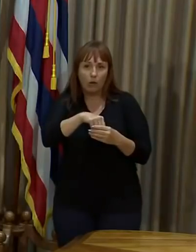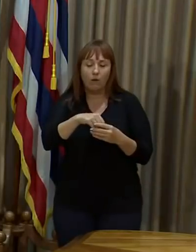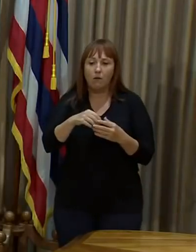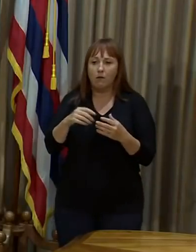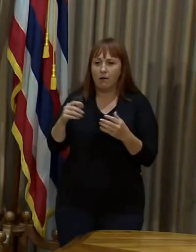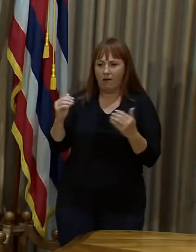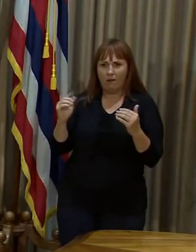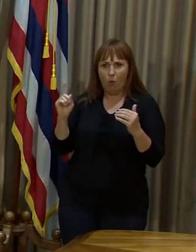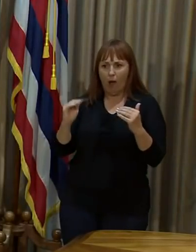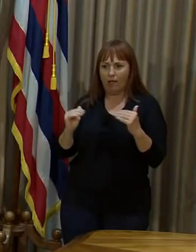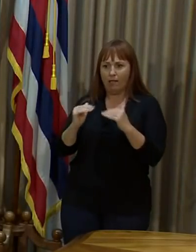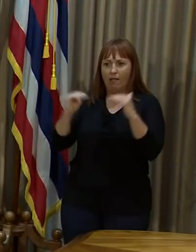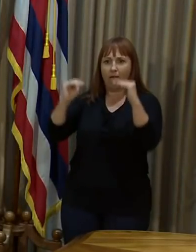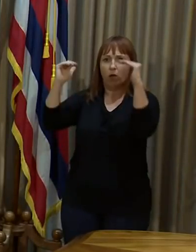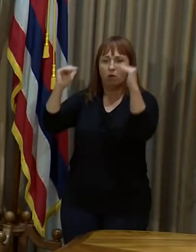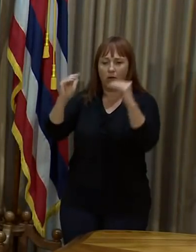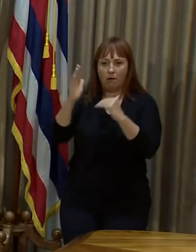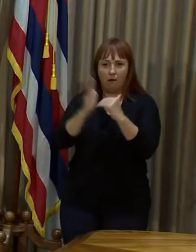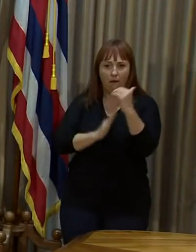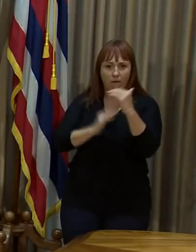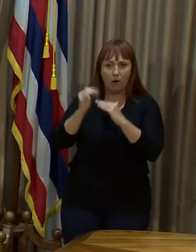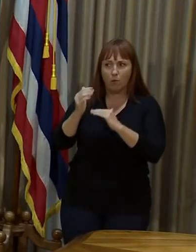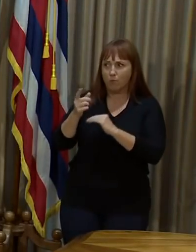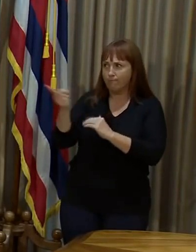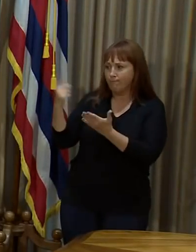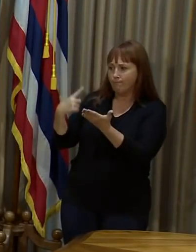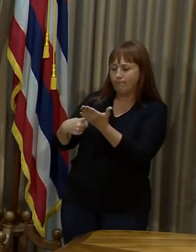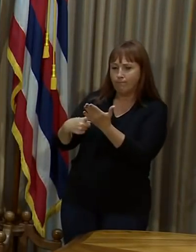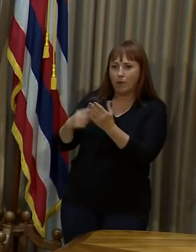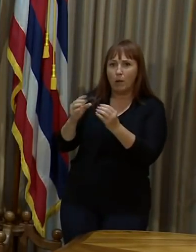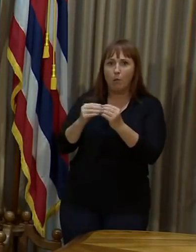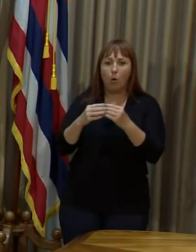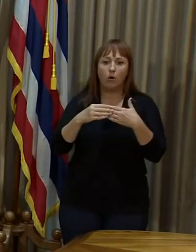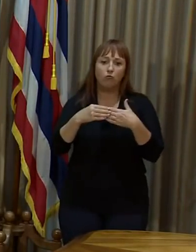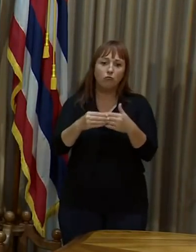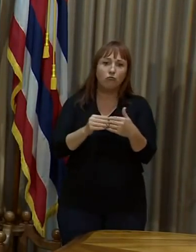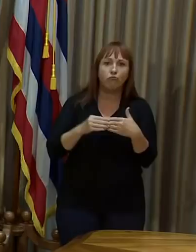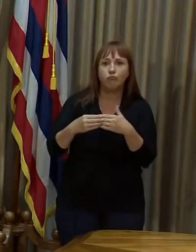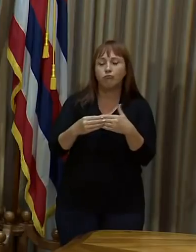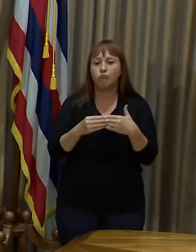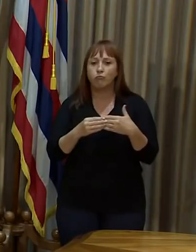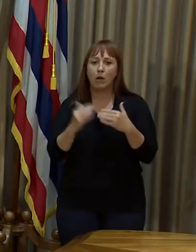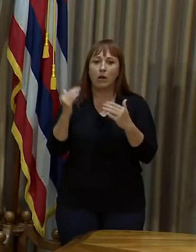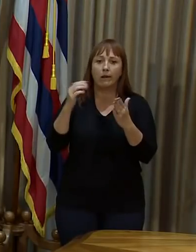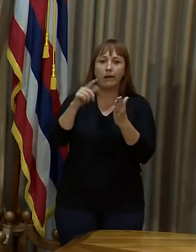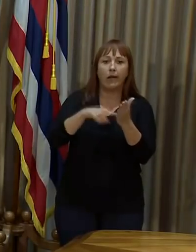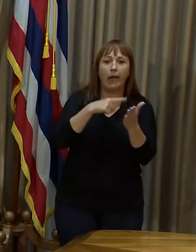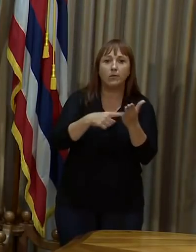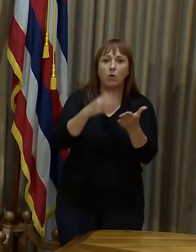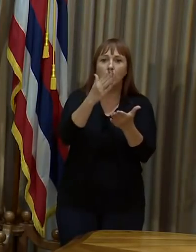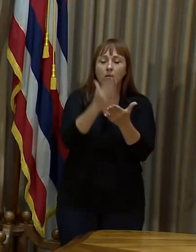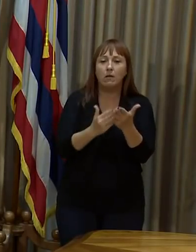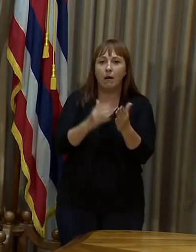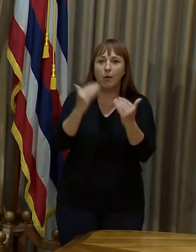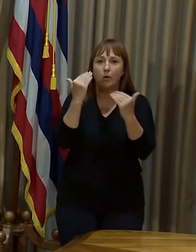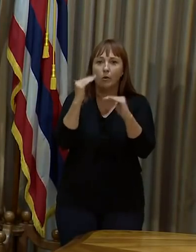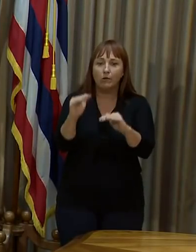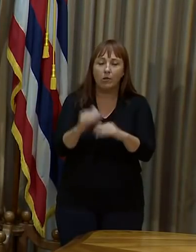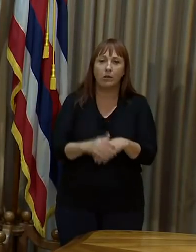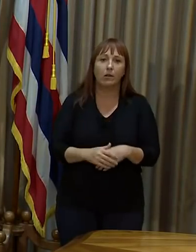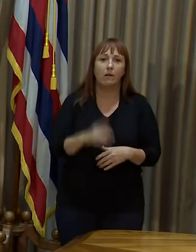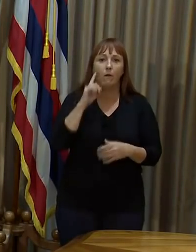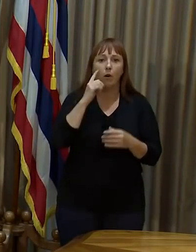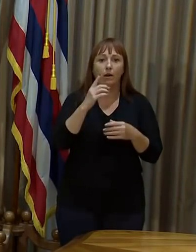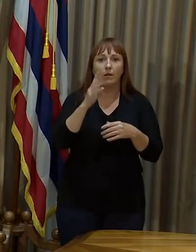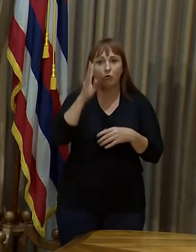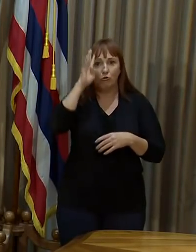level would we feel comfortable relaxing the restrictions, you know, to create Tier 5 and then ultimately